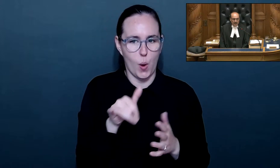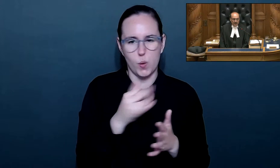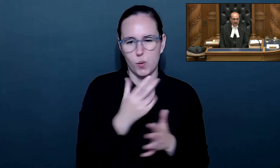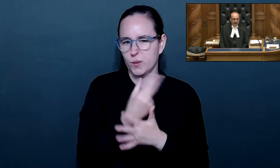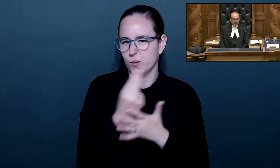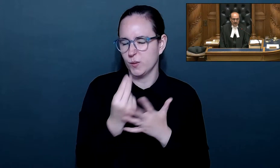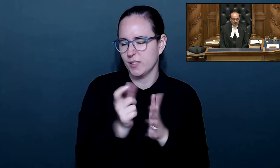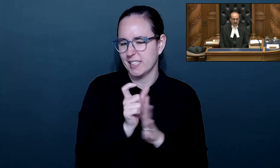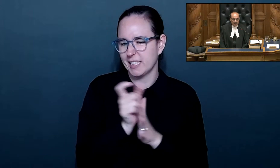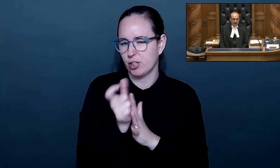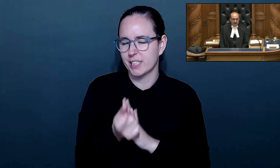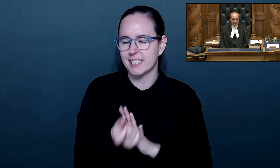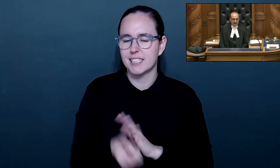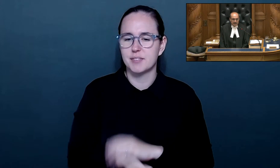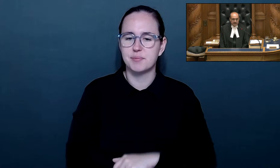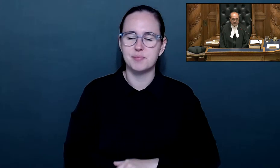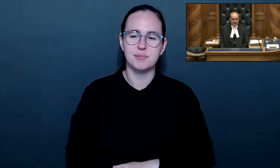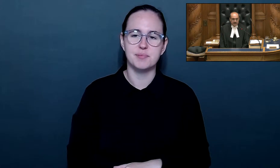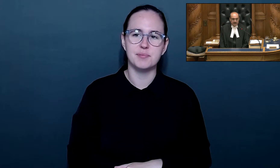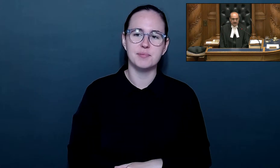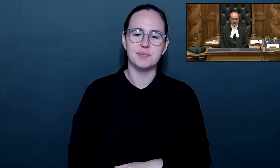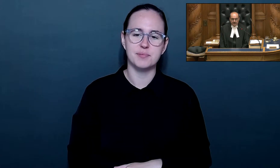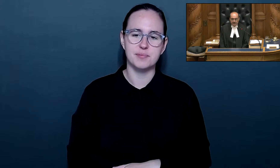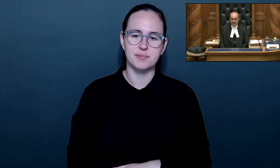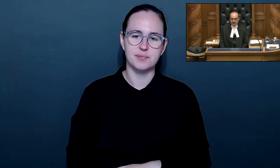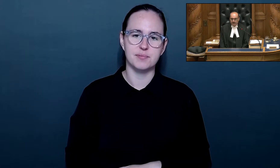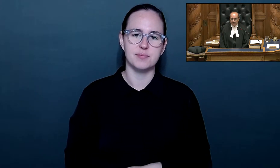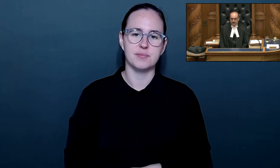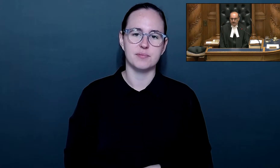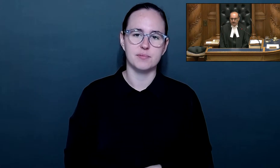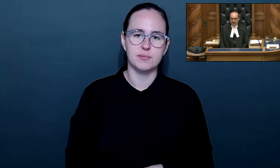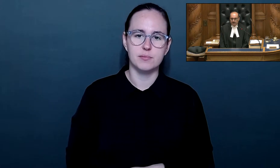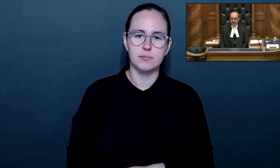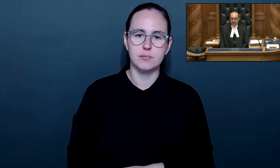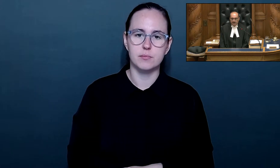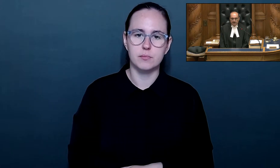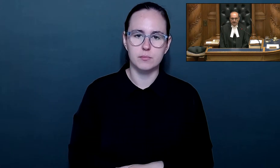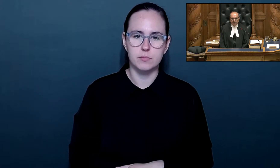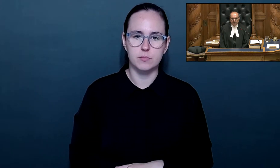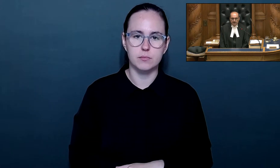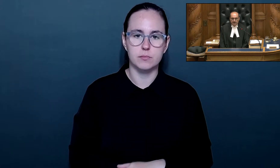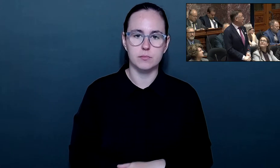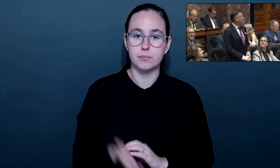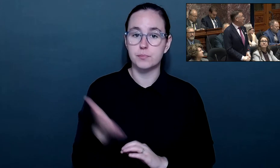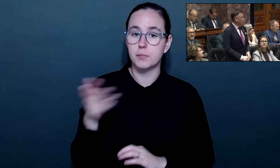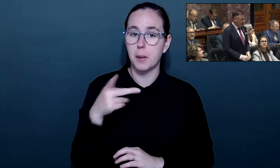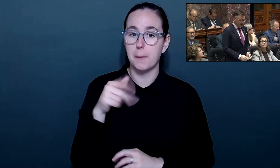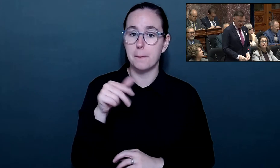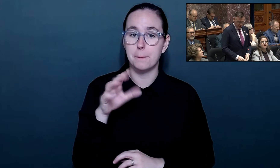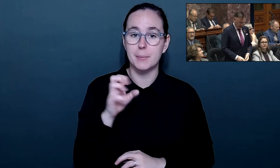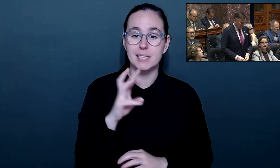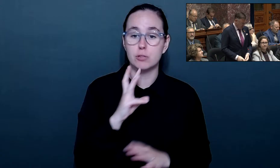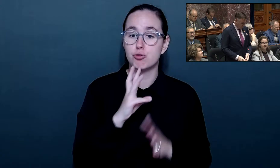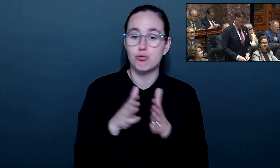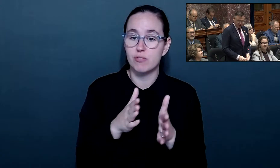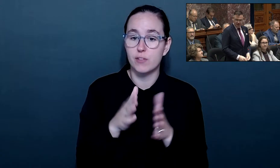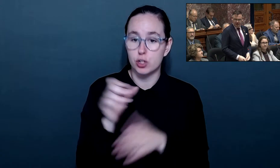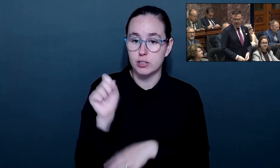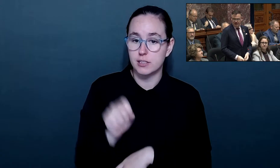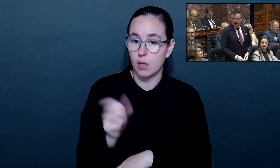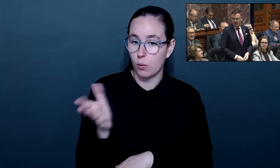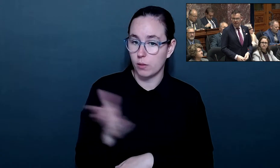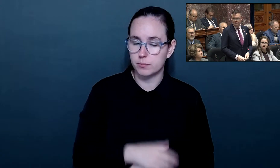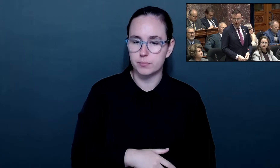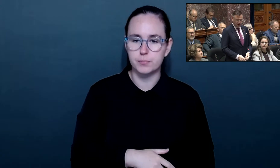you. Member for Peace River South. Thank you, Mr. Speaker. I don't see them in the gallery today, but I would like to welcome to the precinct